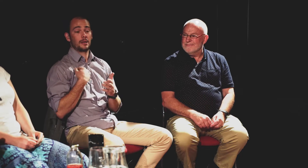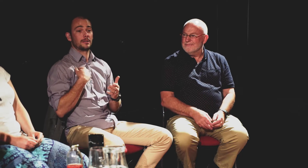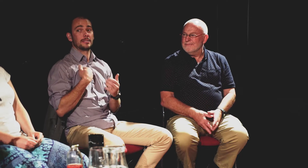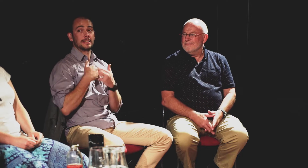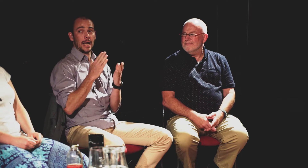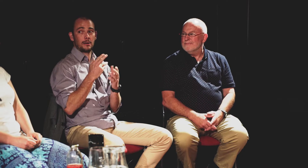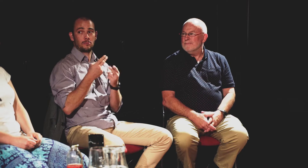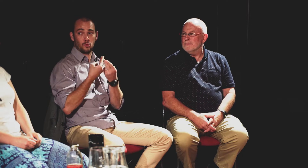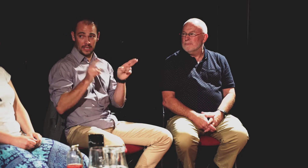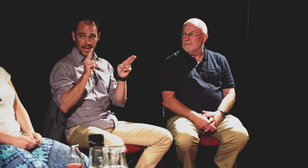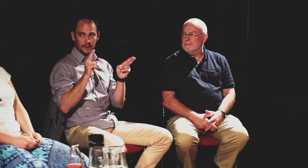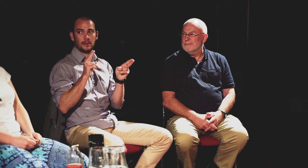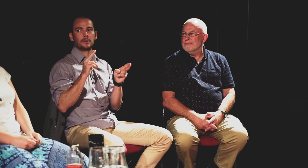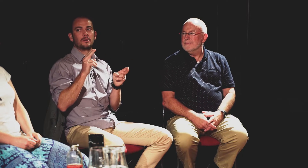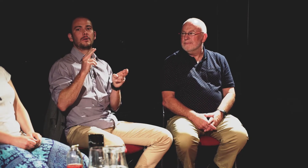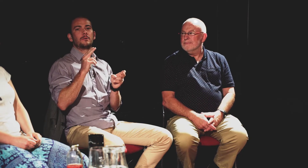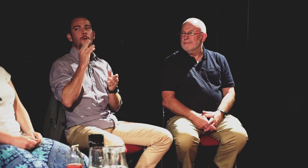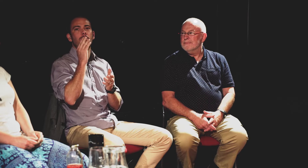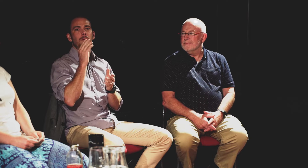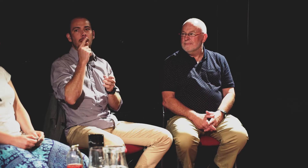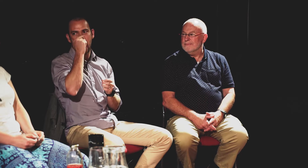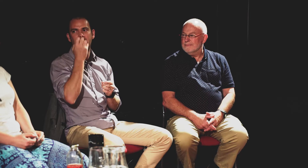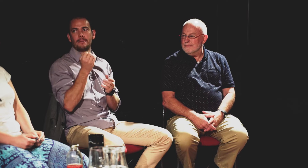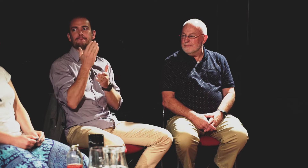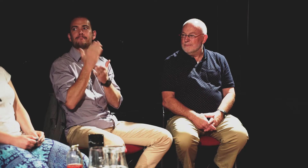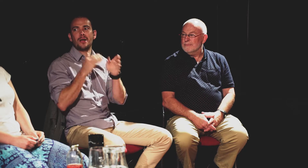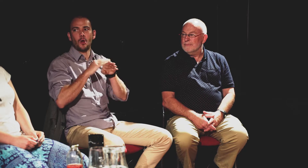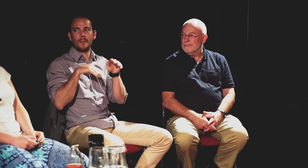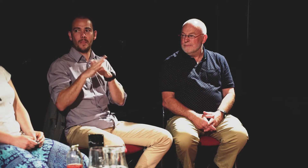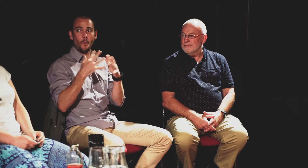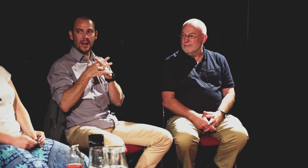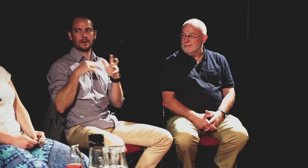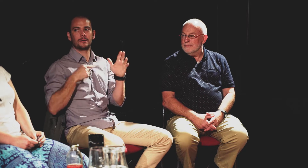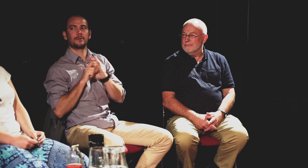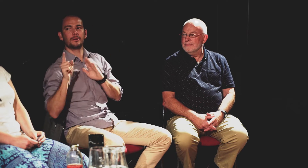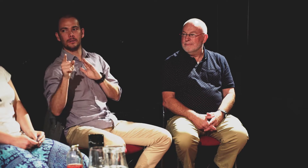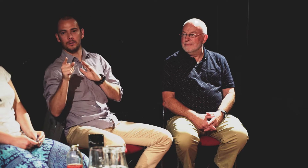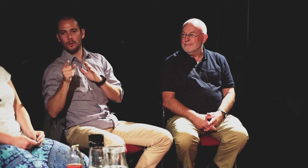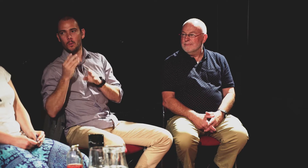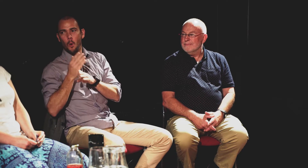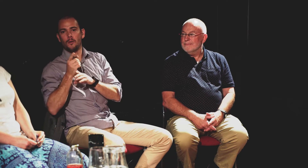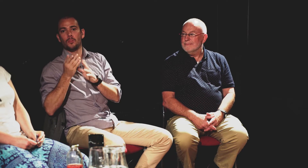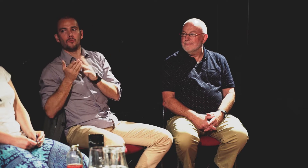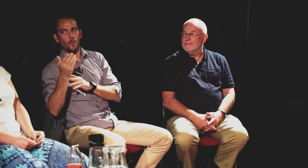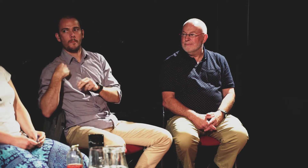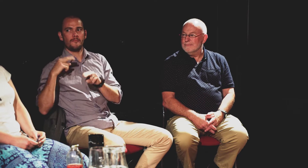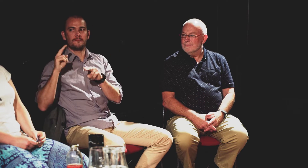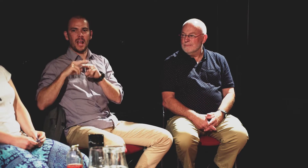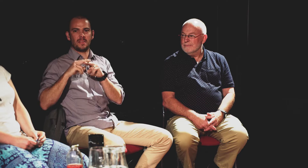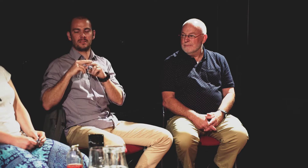experiences? So really, at Unitec, I was lucky to get a part-time work, and that was through my